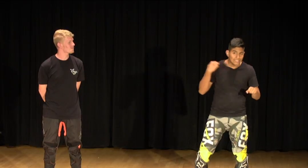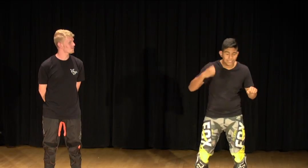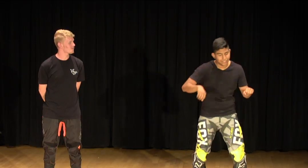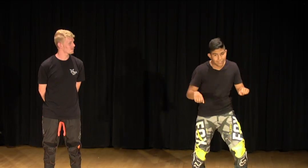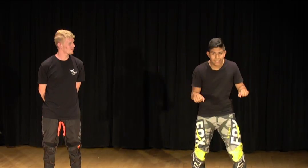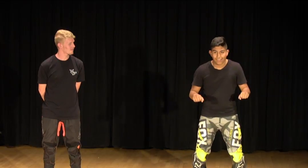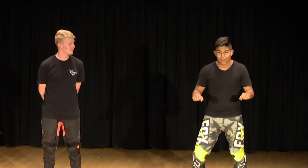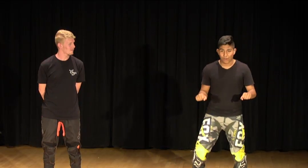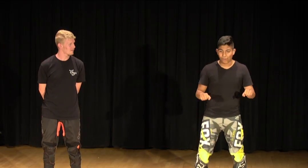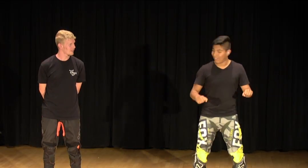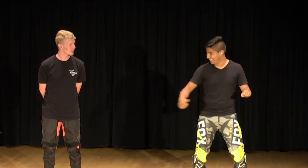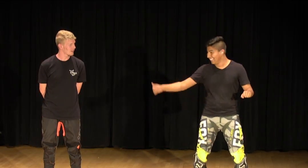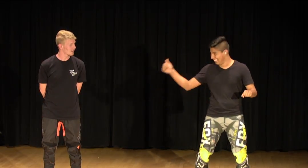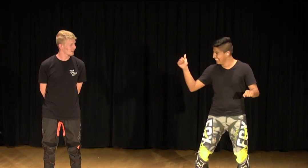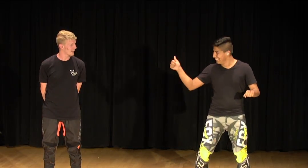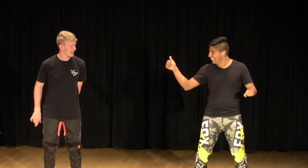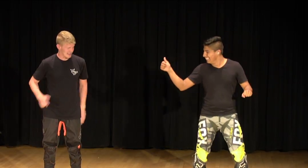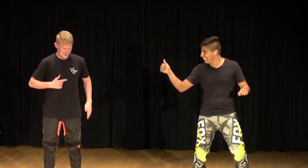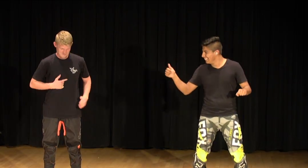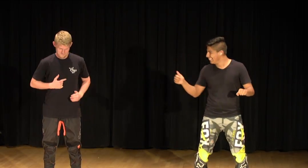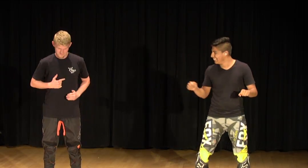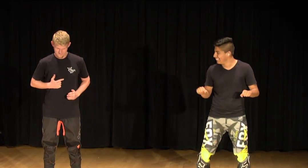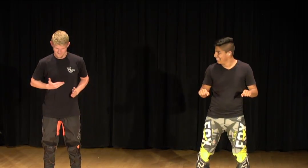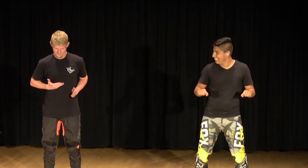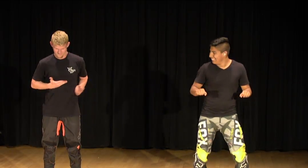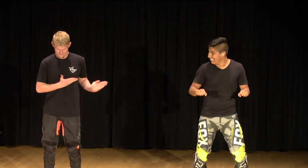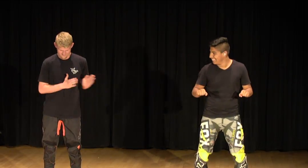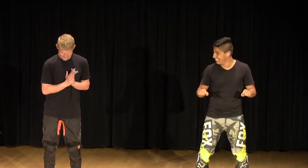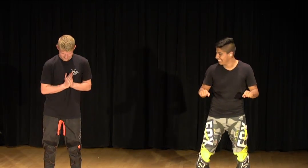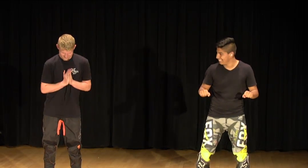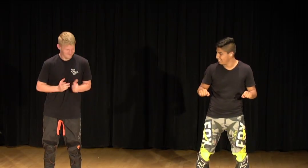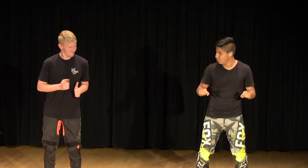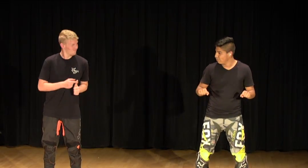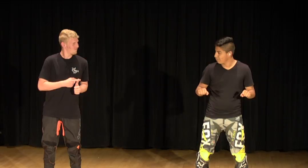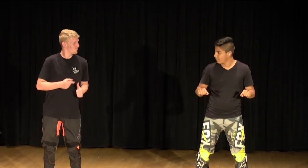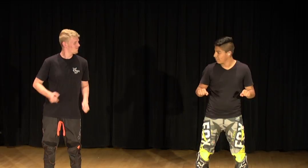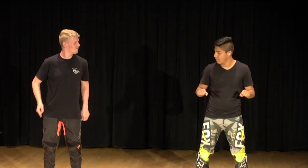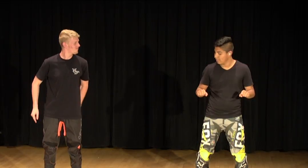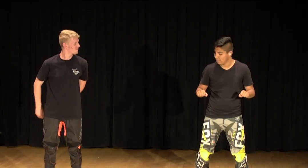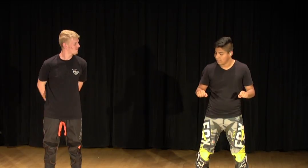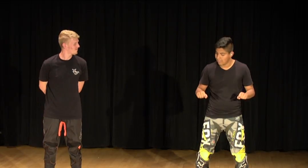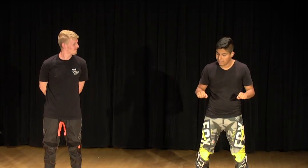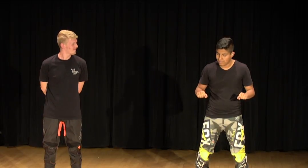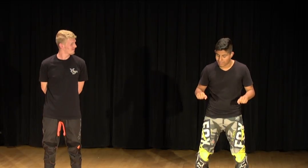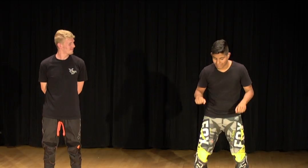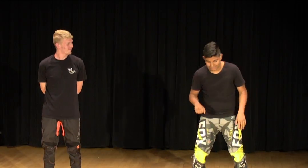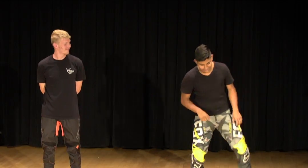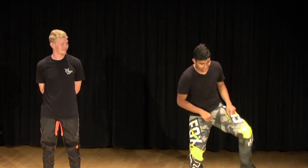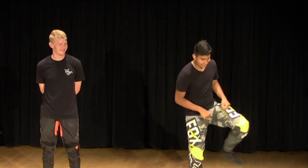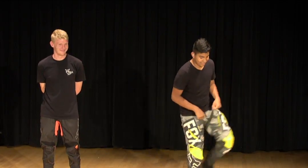All right. I got this. All right. I'll pray for you. Say a prayer first.